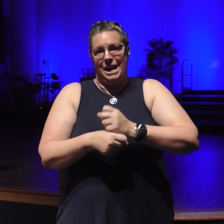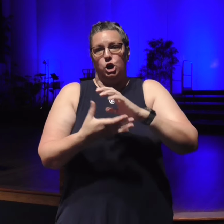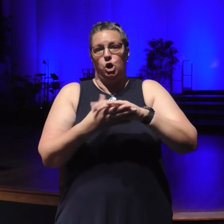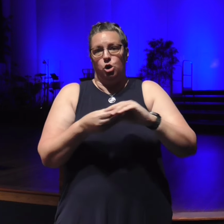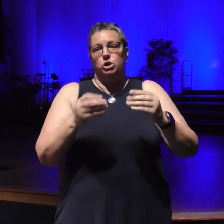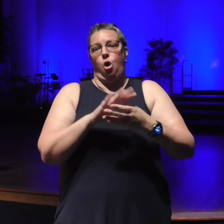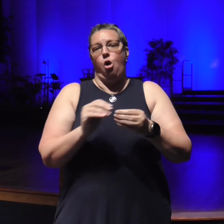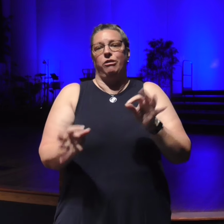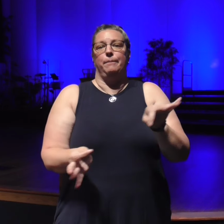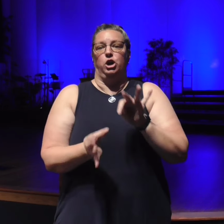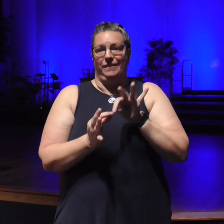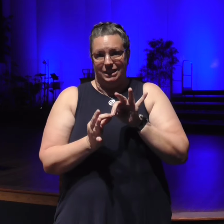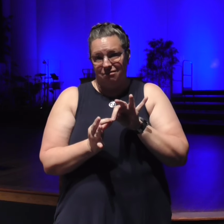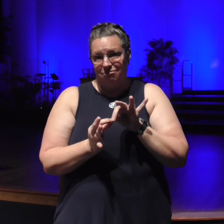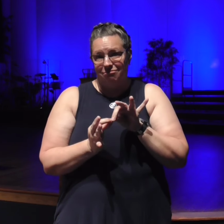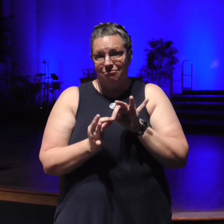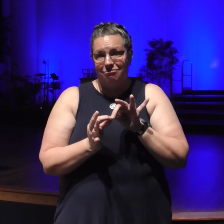story perfect.